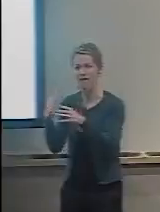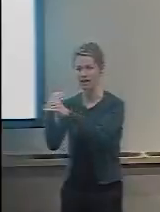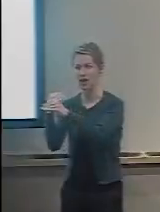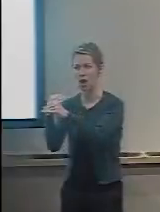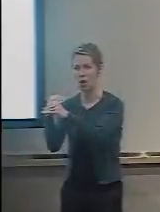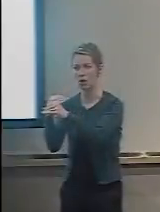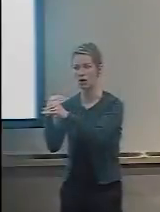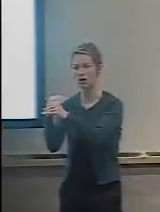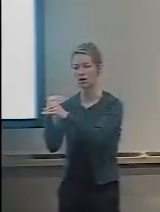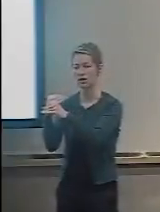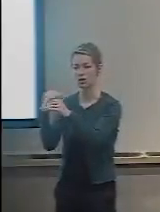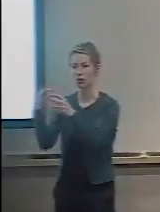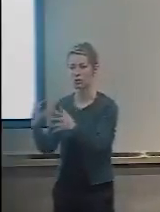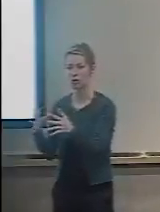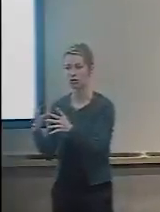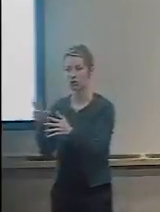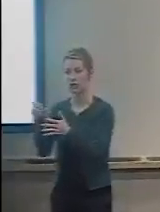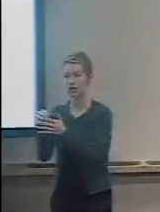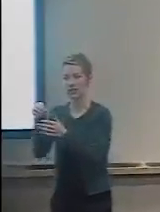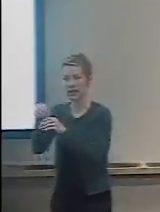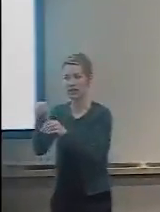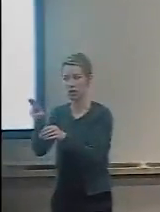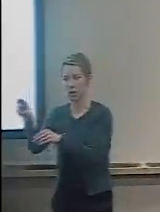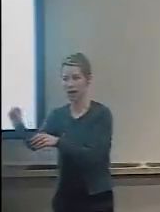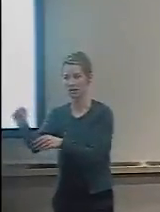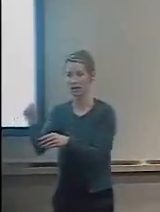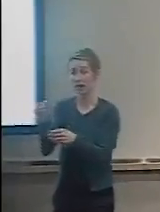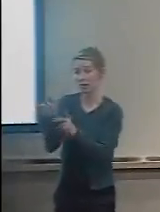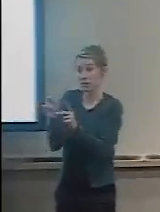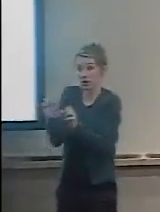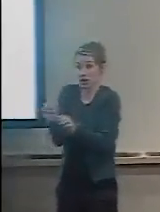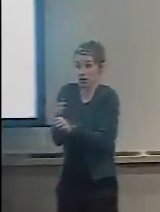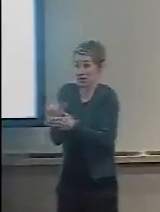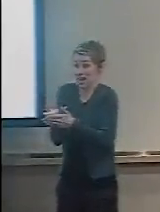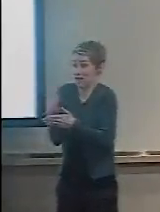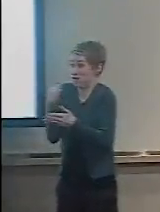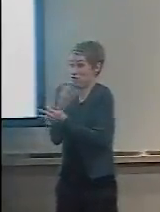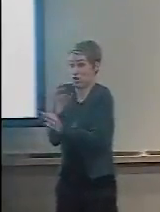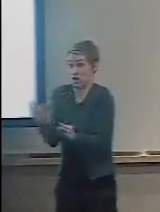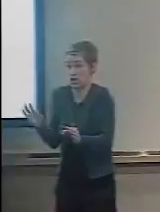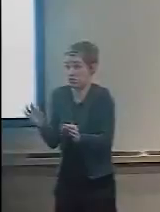2,000 in the United States. So, and a deaf person can use that service for free.